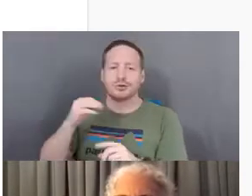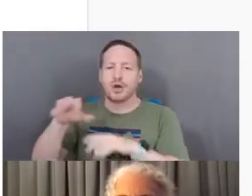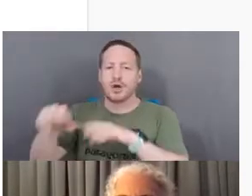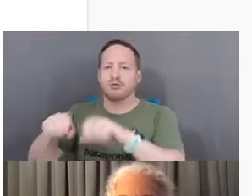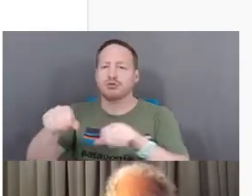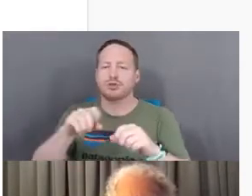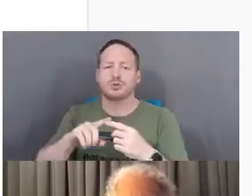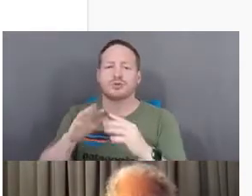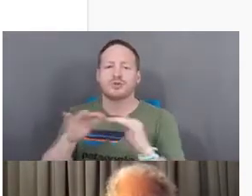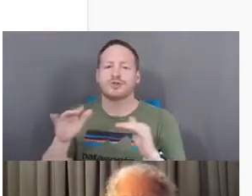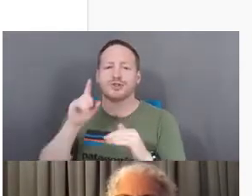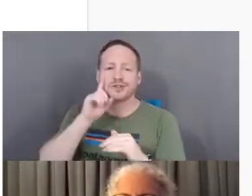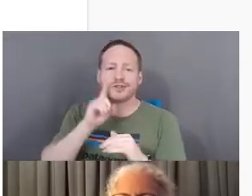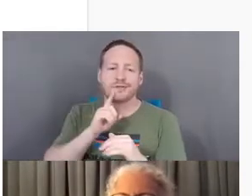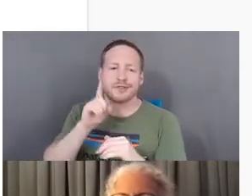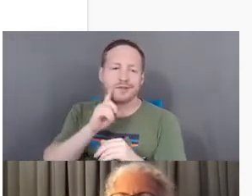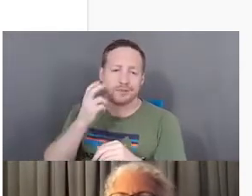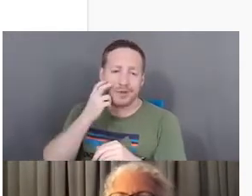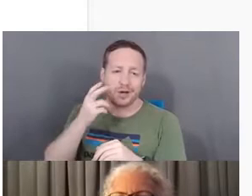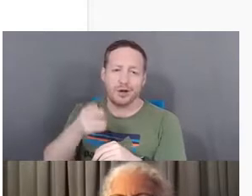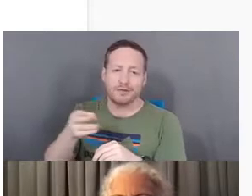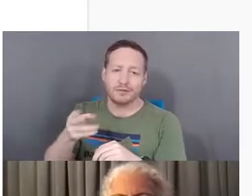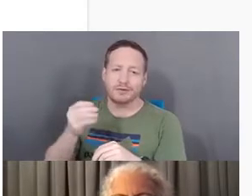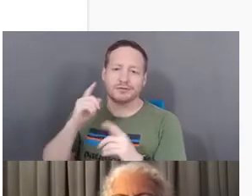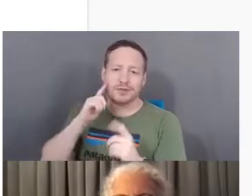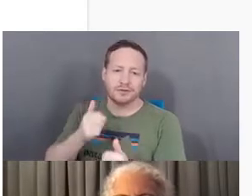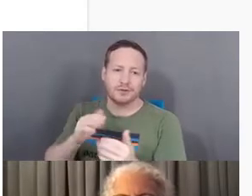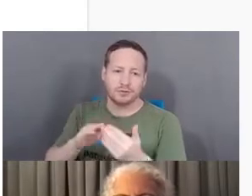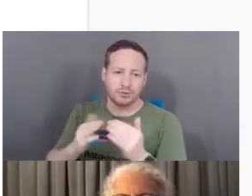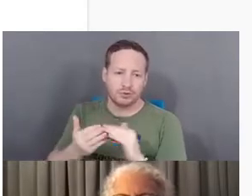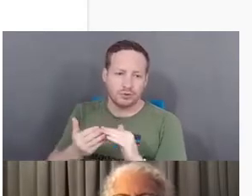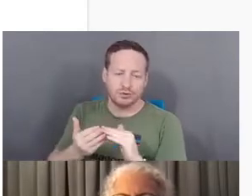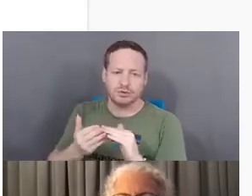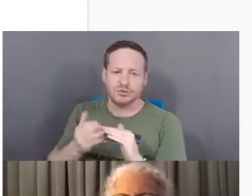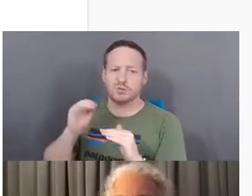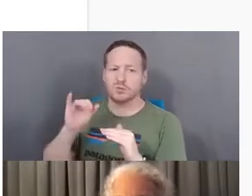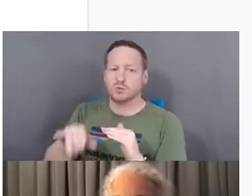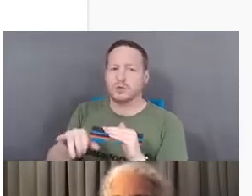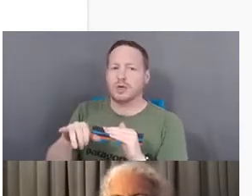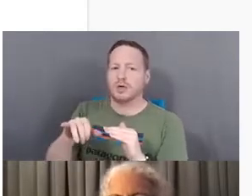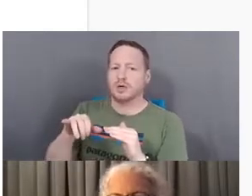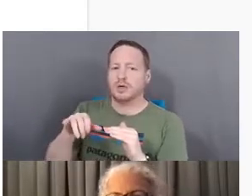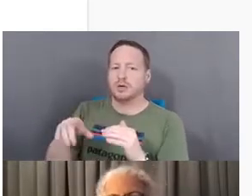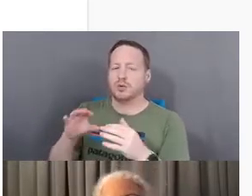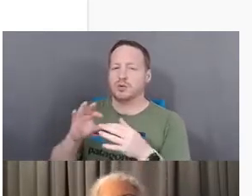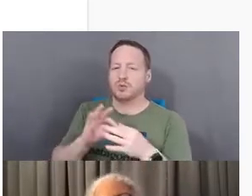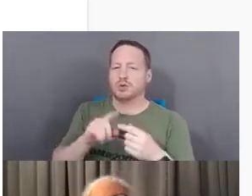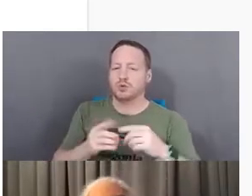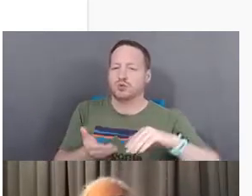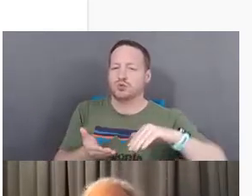the commission, outreach to diverse, deaf, deafblind, hard of hearing, and late deafened people in the community. So it's one of